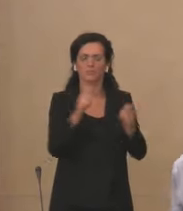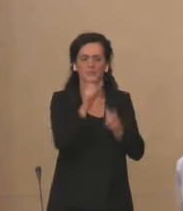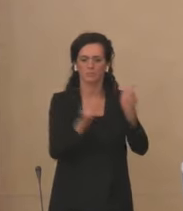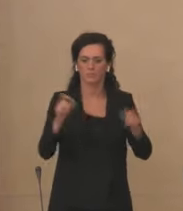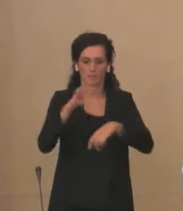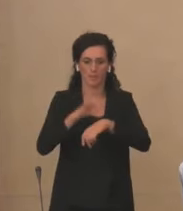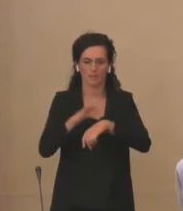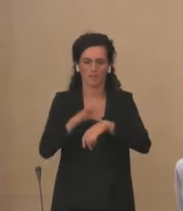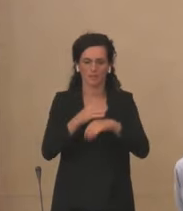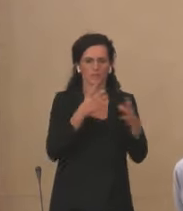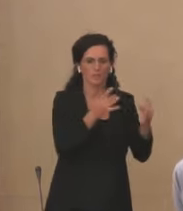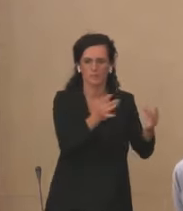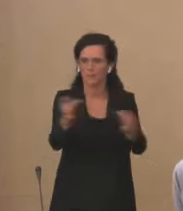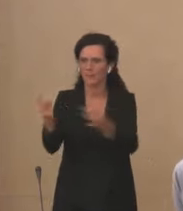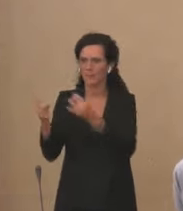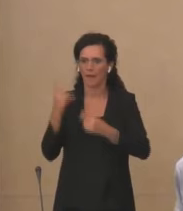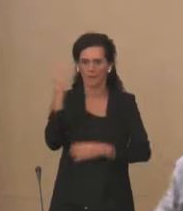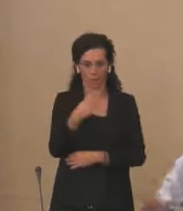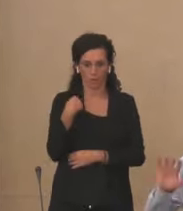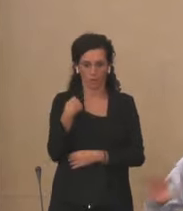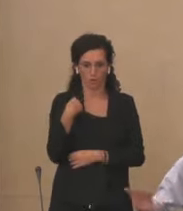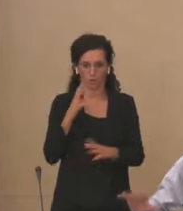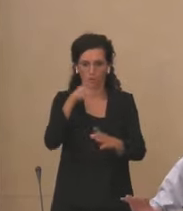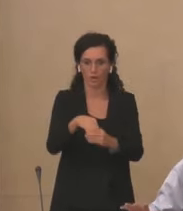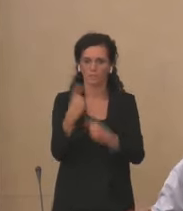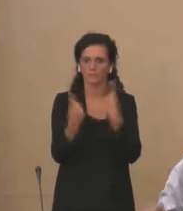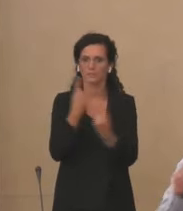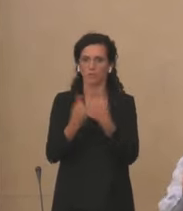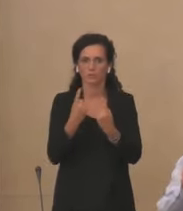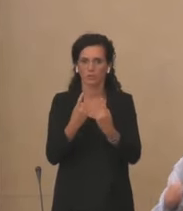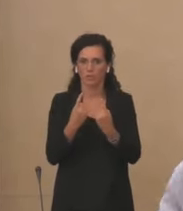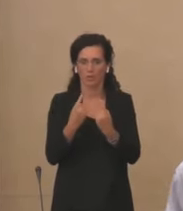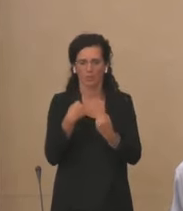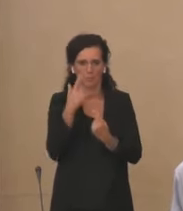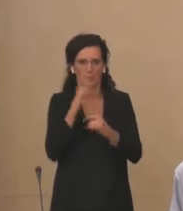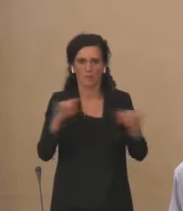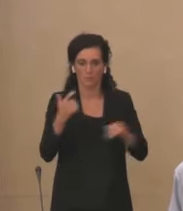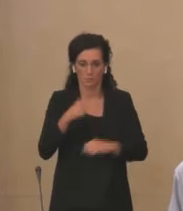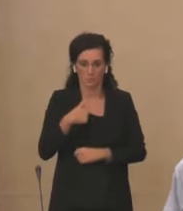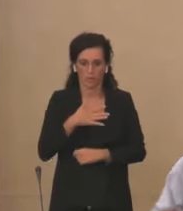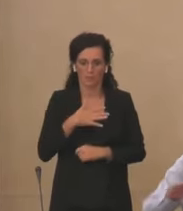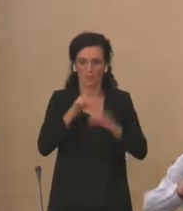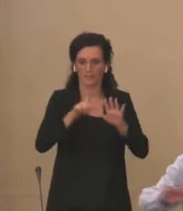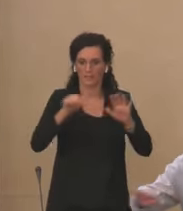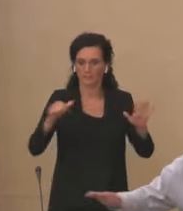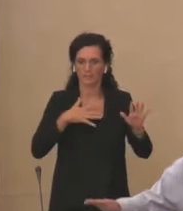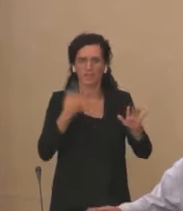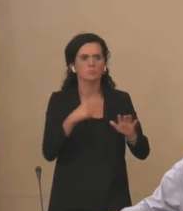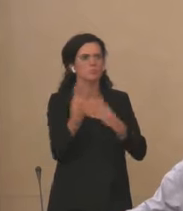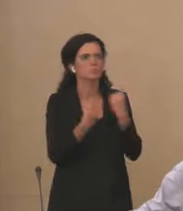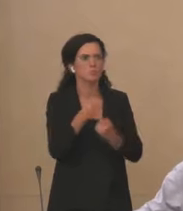now. And the stigmatization that Dr. Hatfield talked about